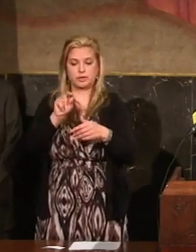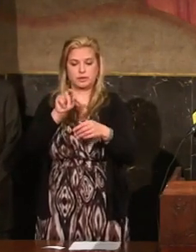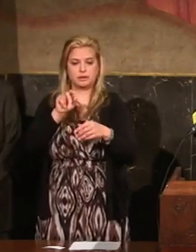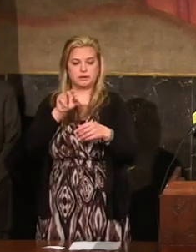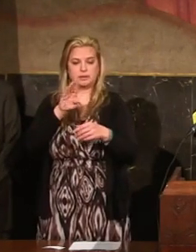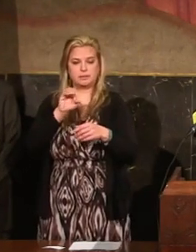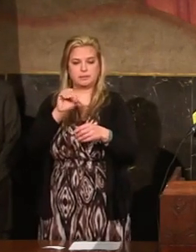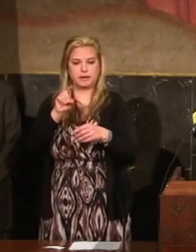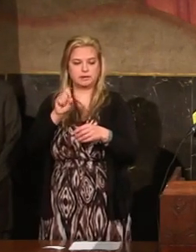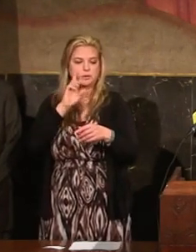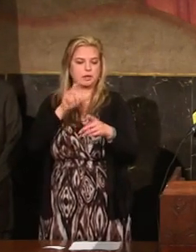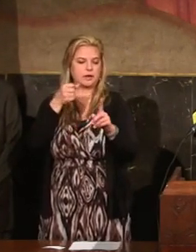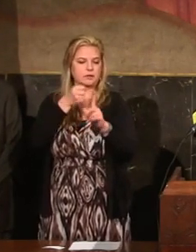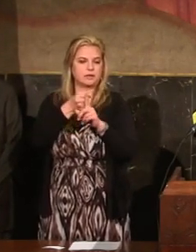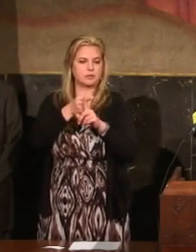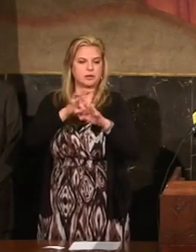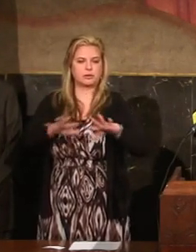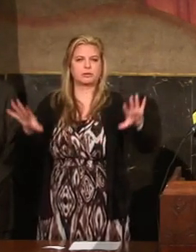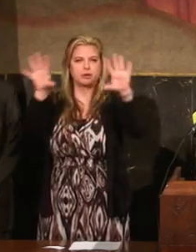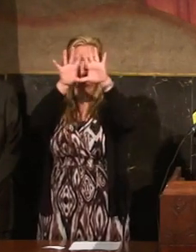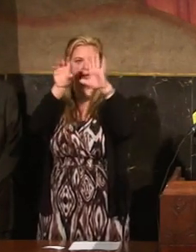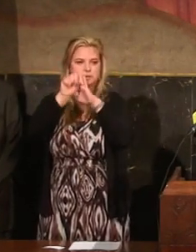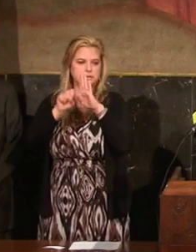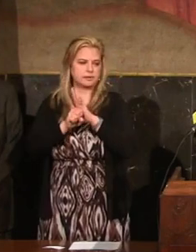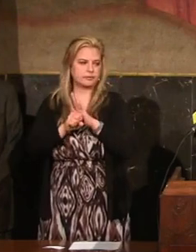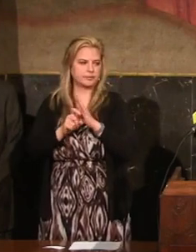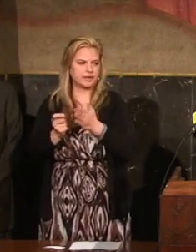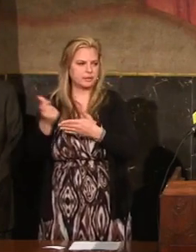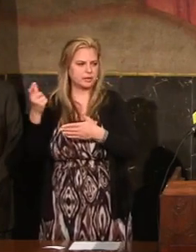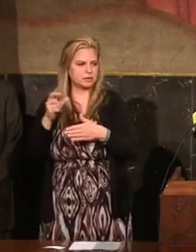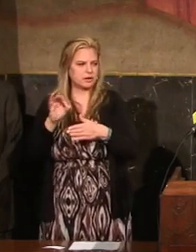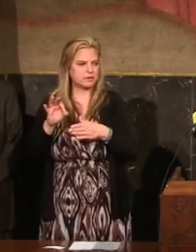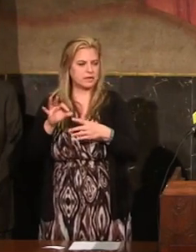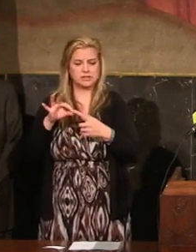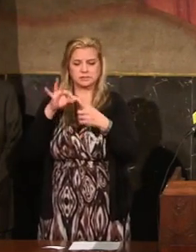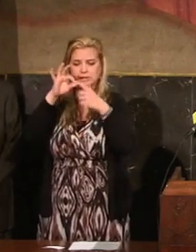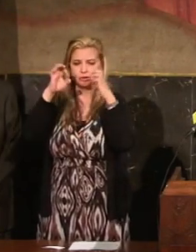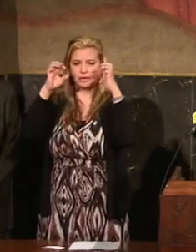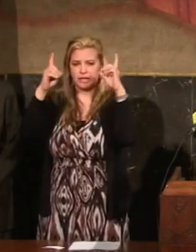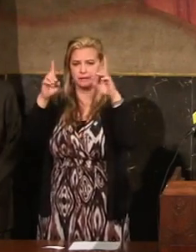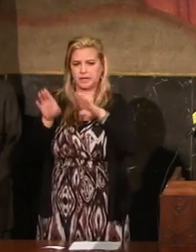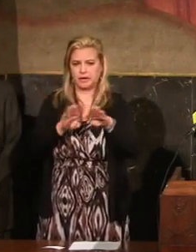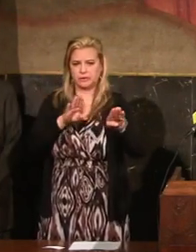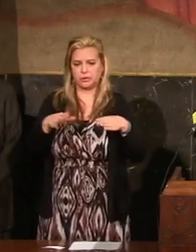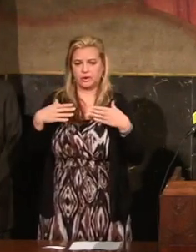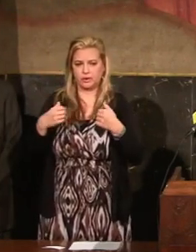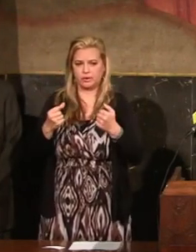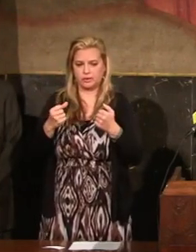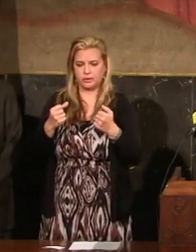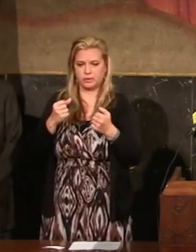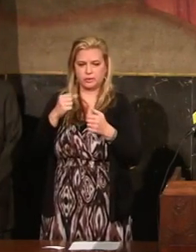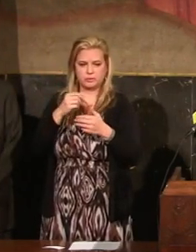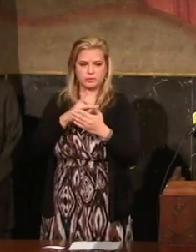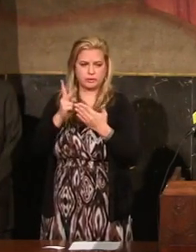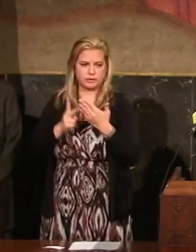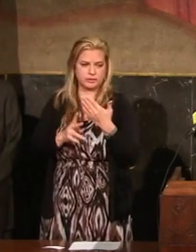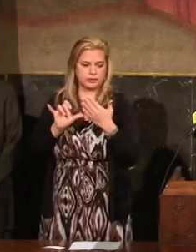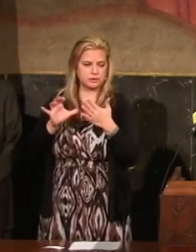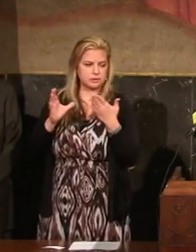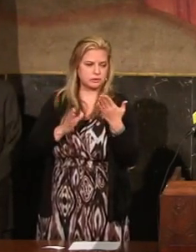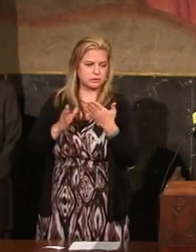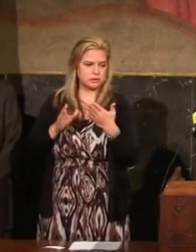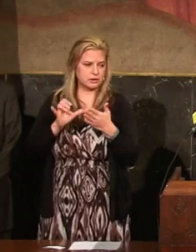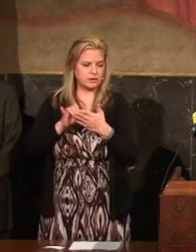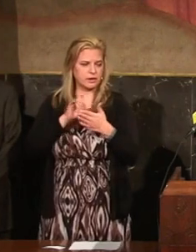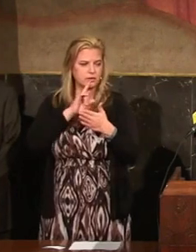which would have an impact throughout the state. The elimination of the specialized behavioral health program. These are services